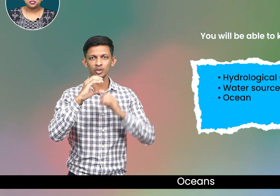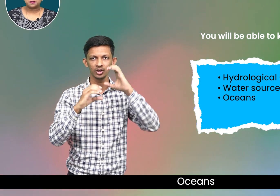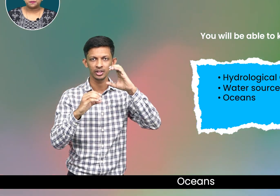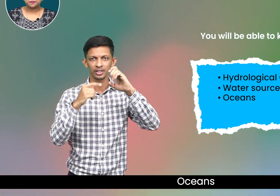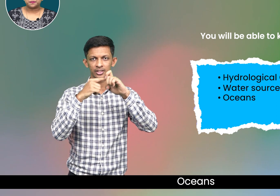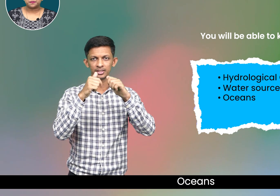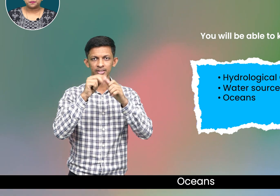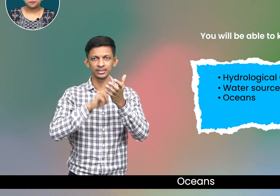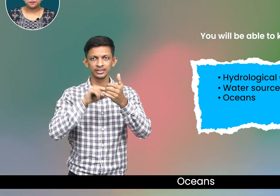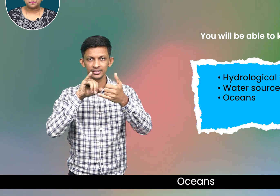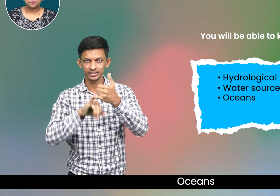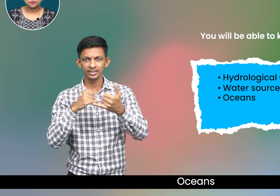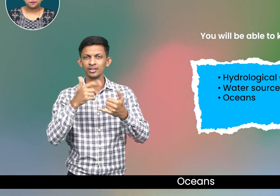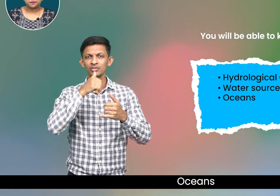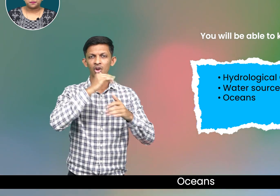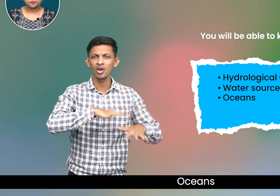oceans,